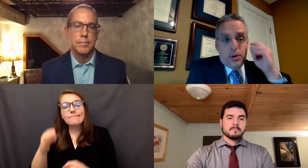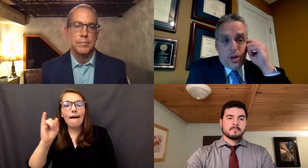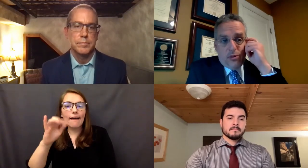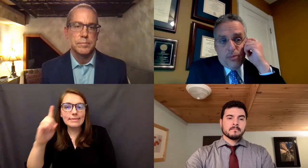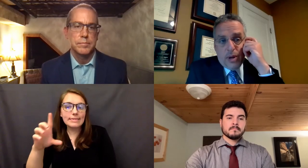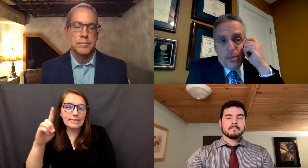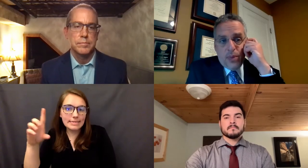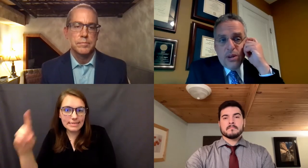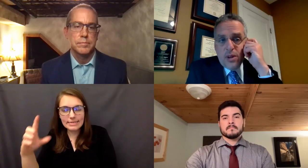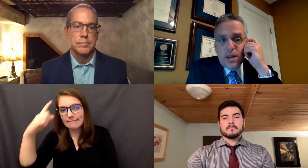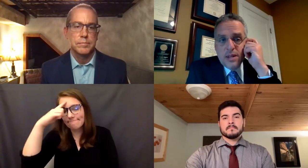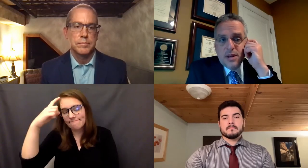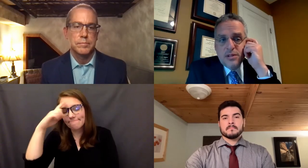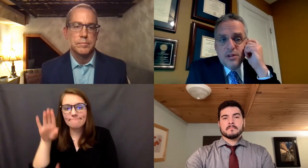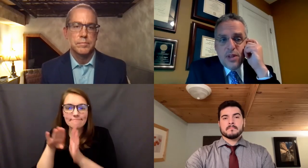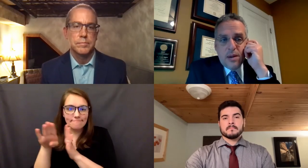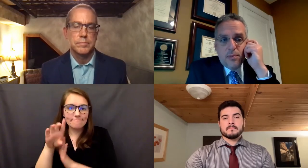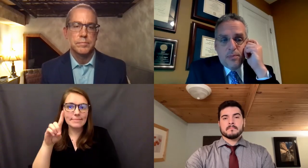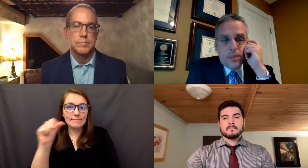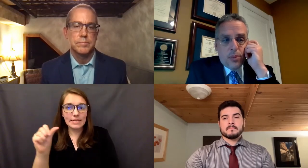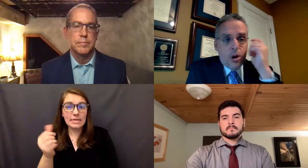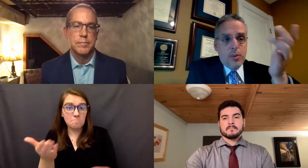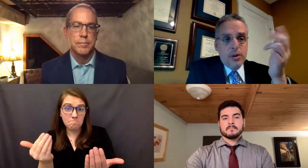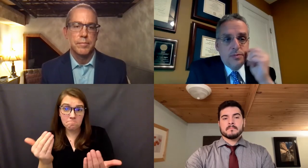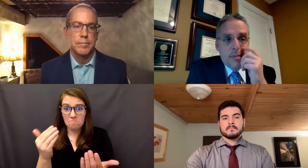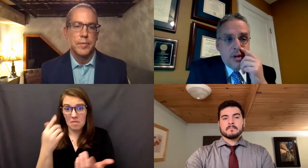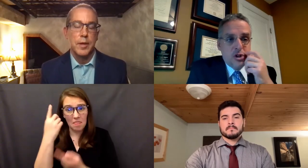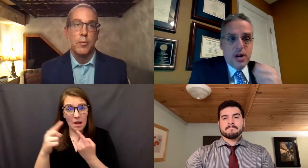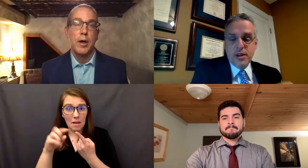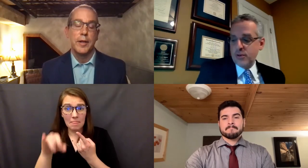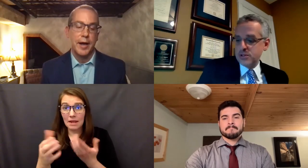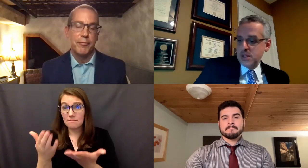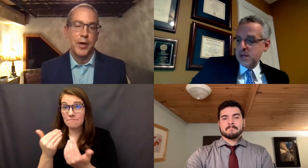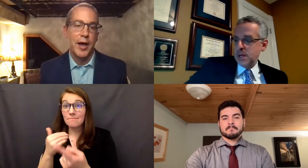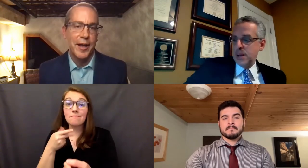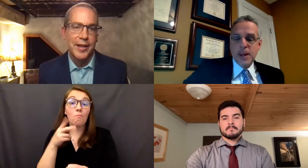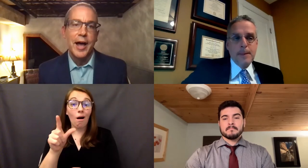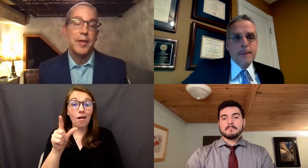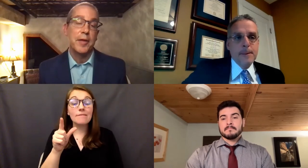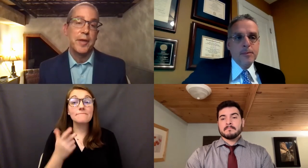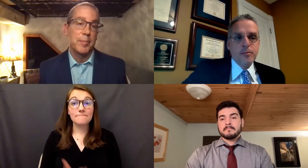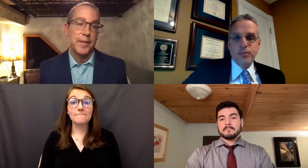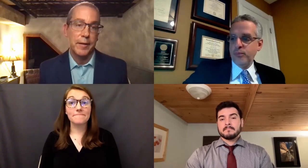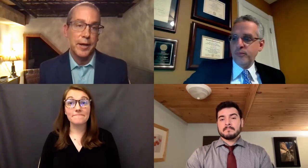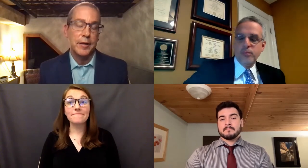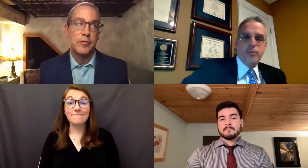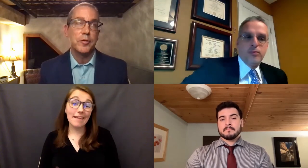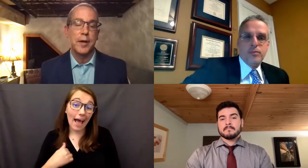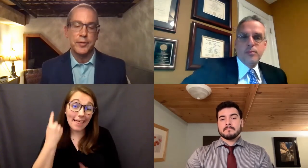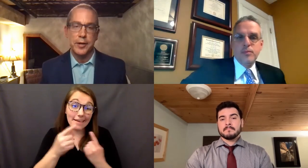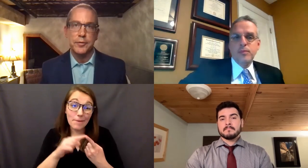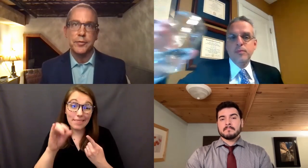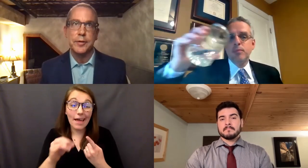developmental disabilities, any insights into that? Paul, you want to maybe take a shot? Well, yeah, I think about that a lot, actually.